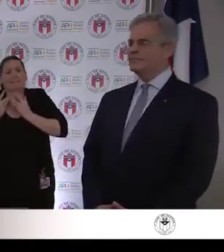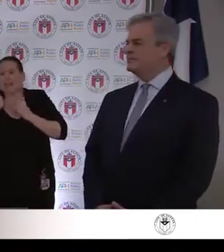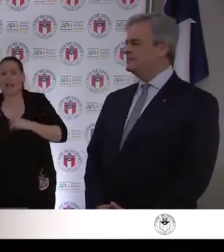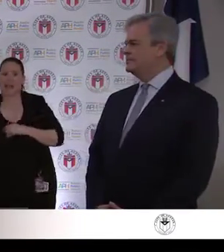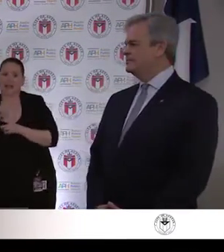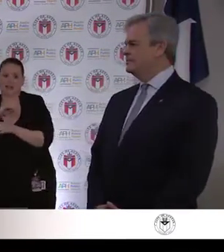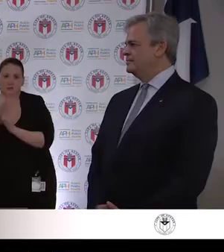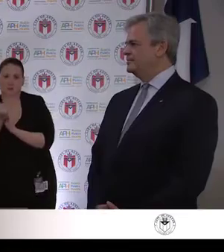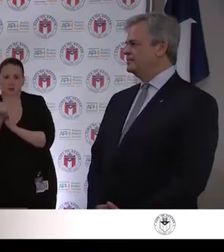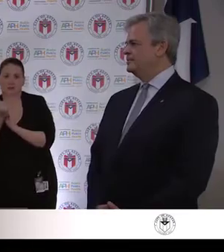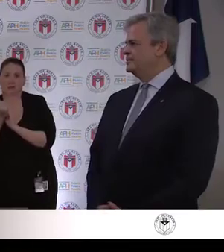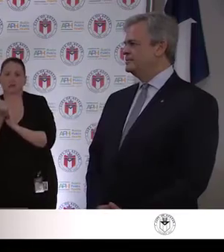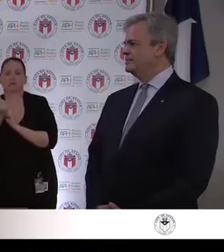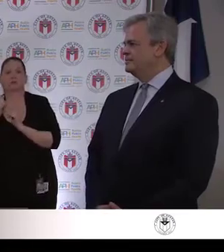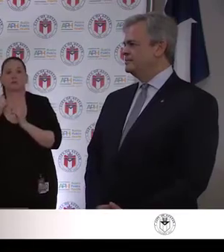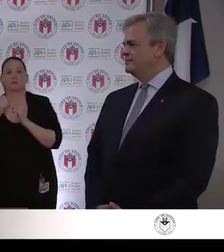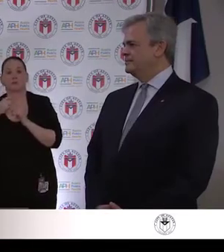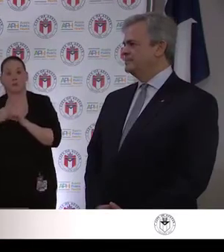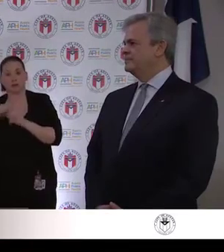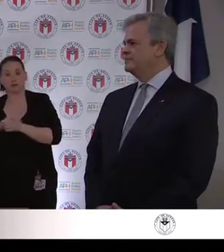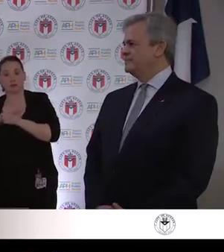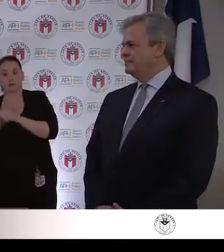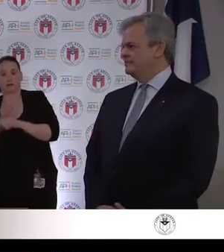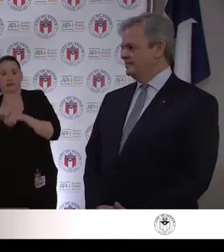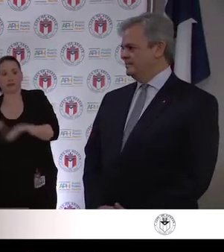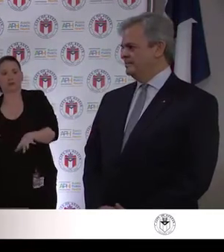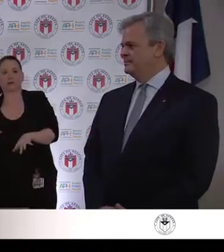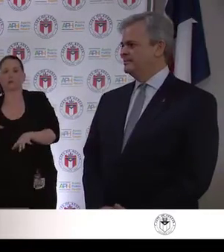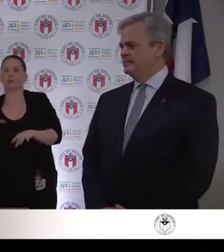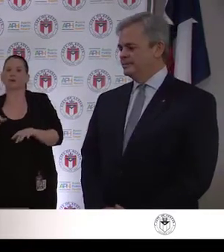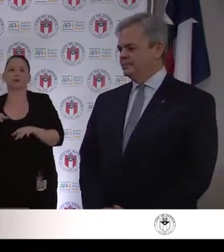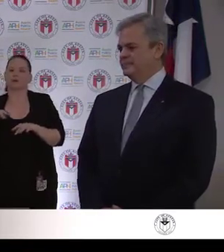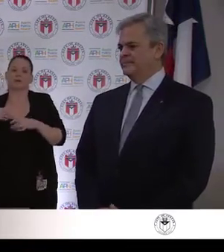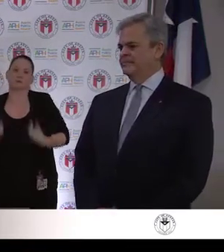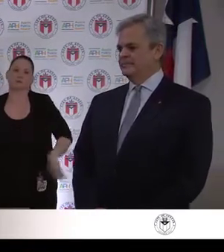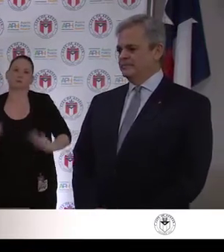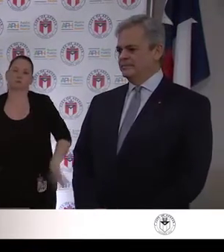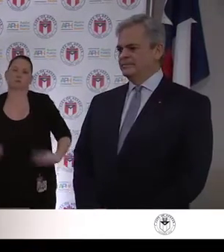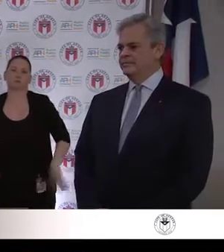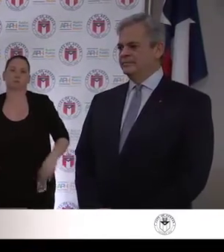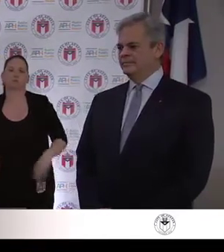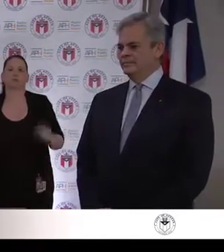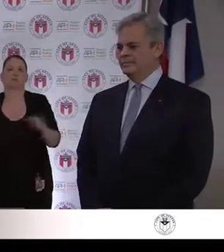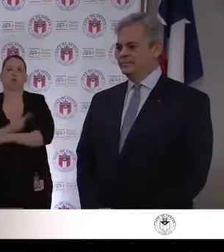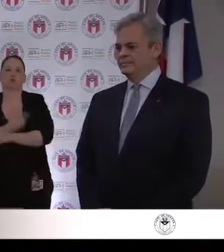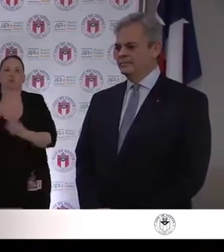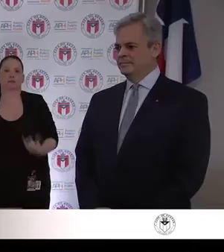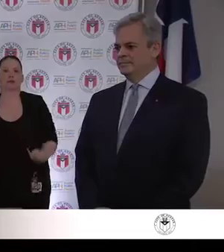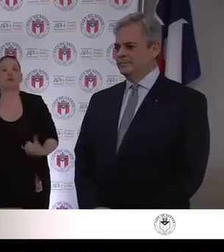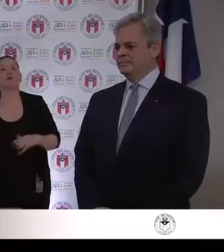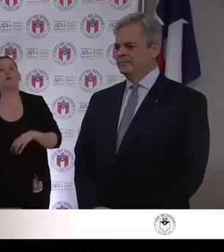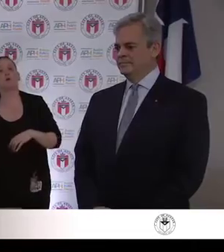in COVID-19, those margins are blown away. And so we will be